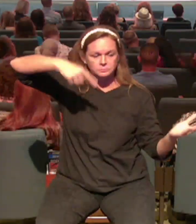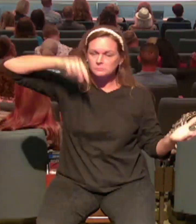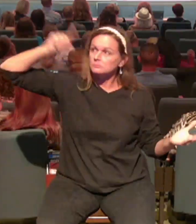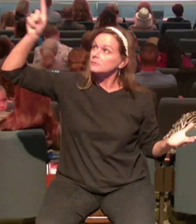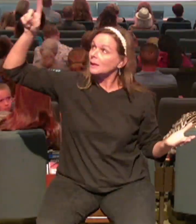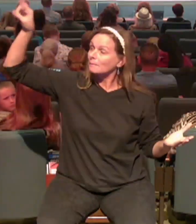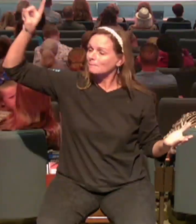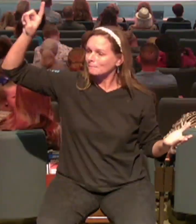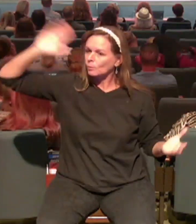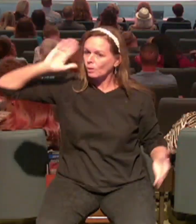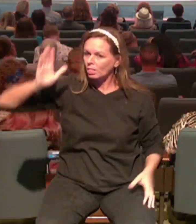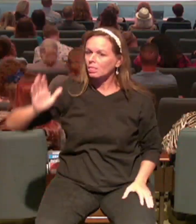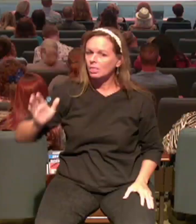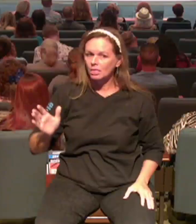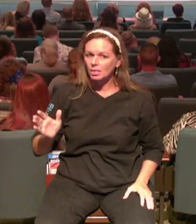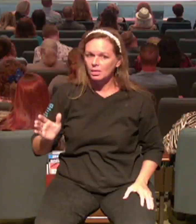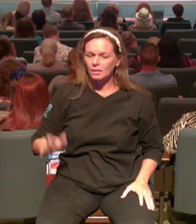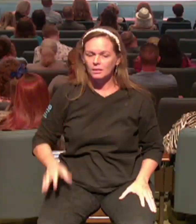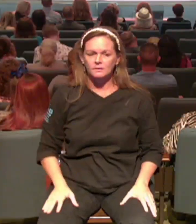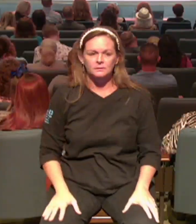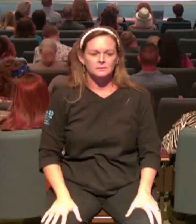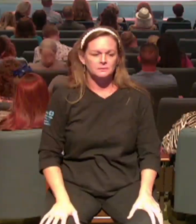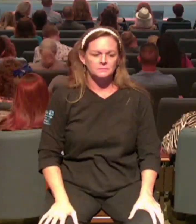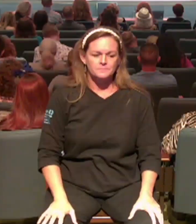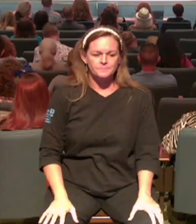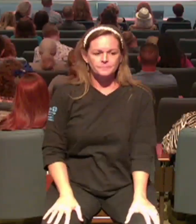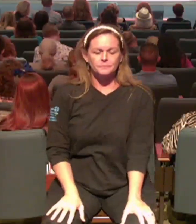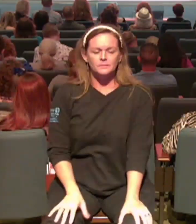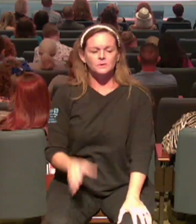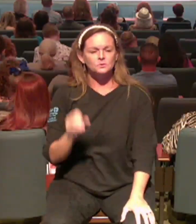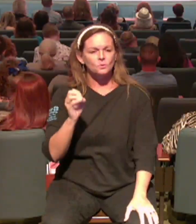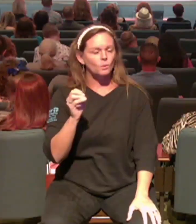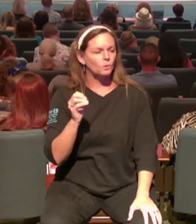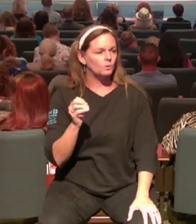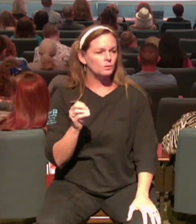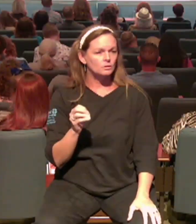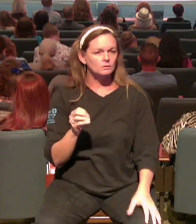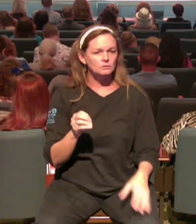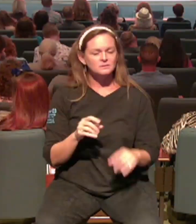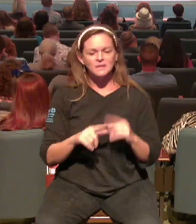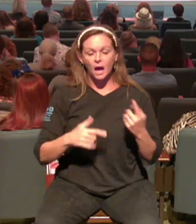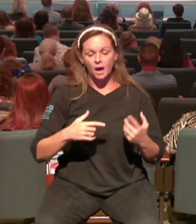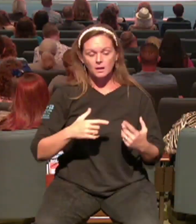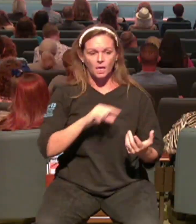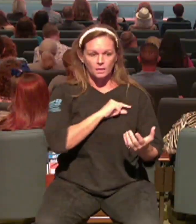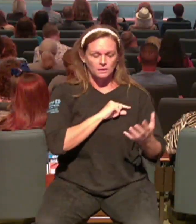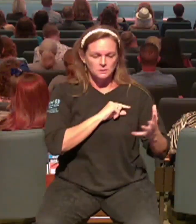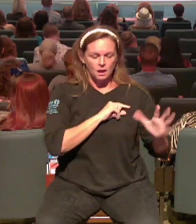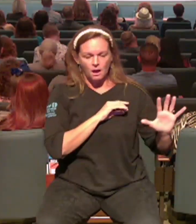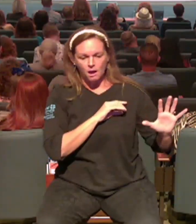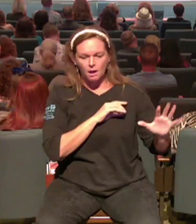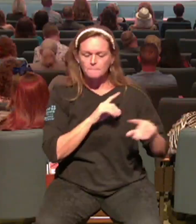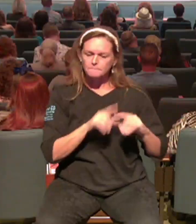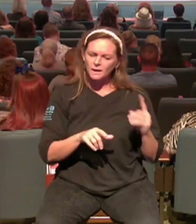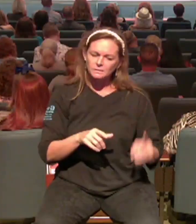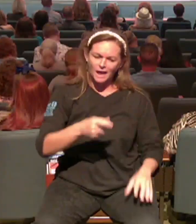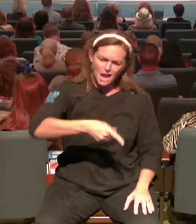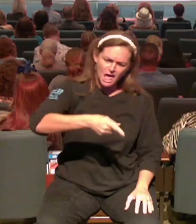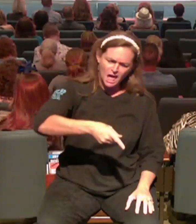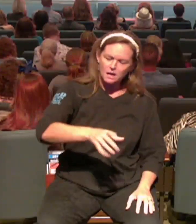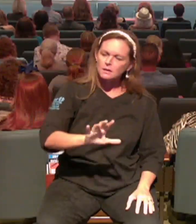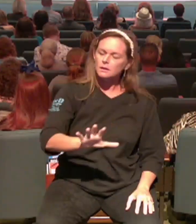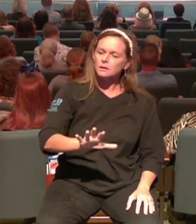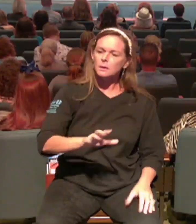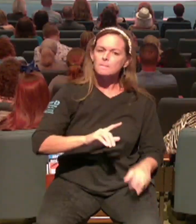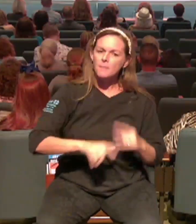places in your lives that don't line up with the word of God. And again, it won't be condemnation, but it will be conviction. And by the way, conviction is not a